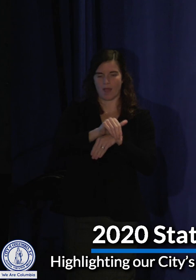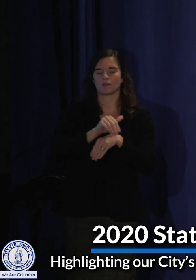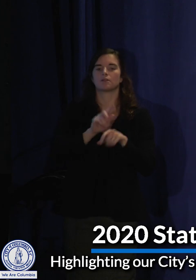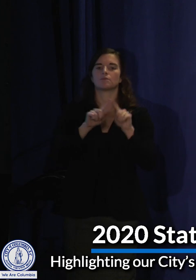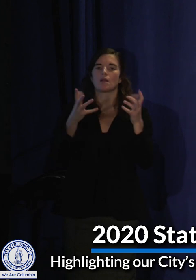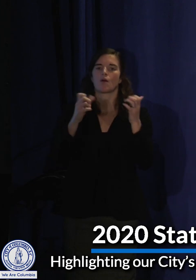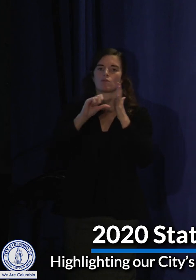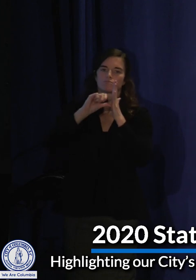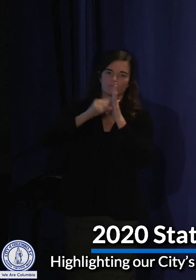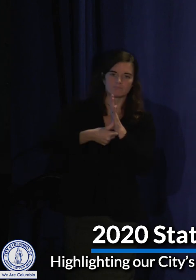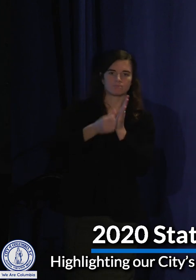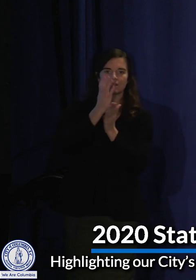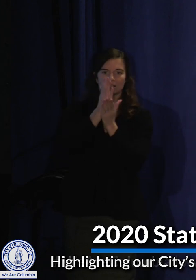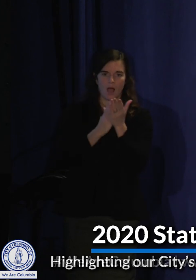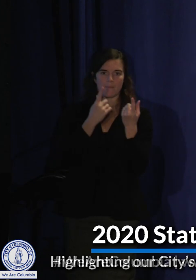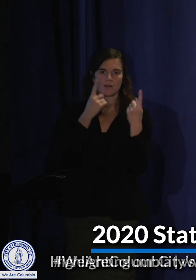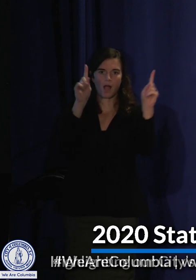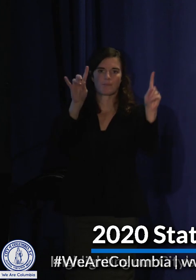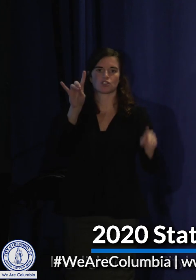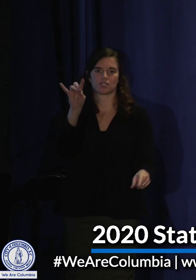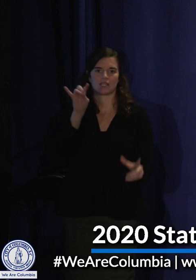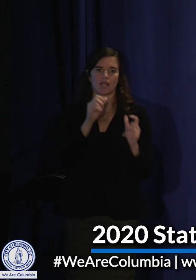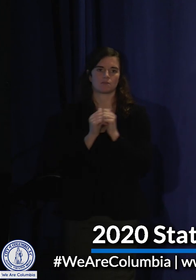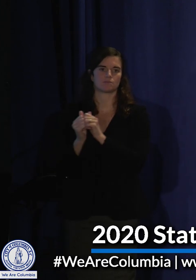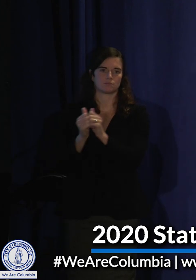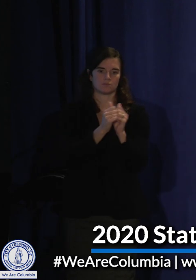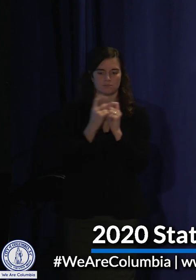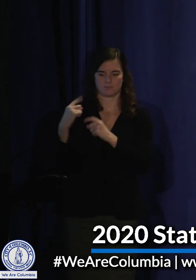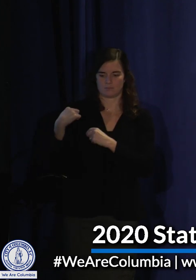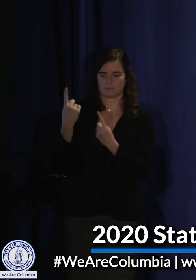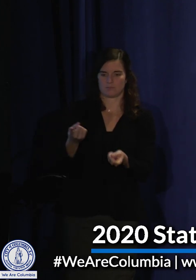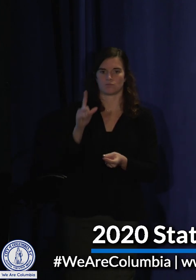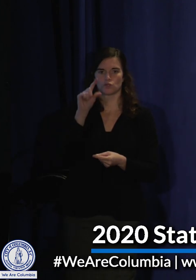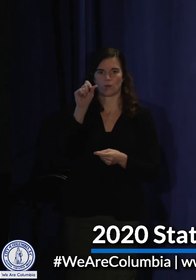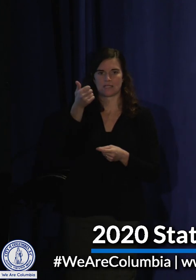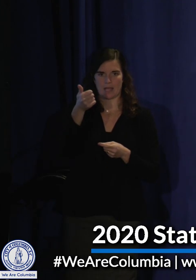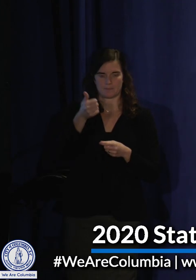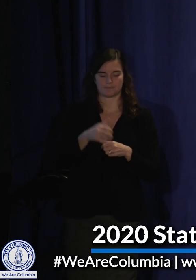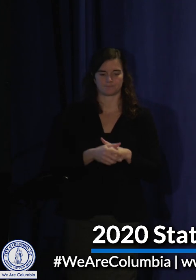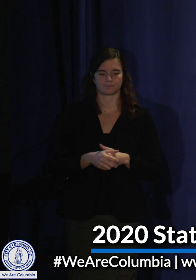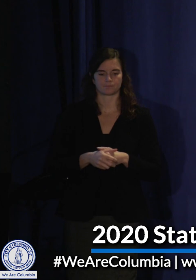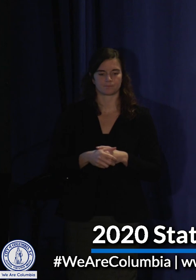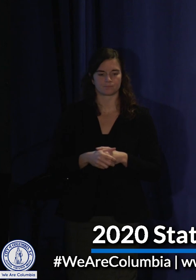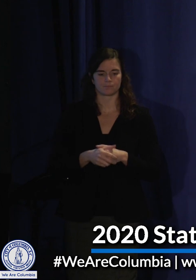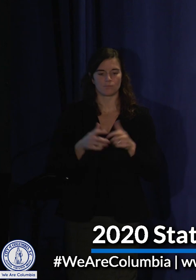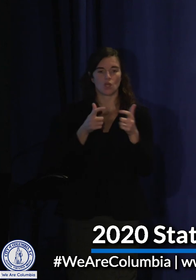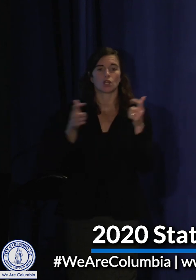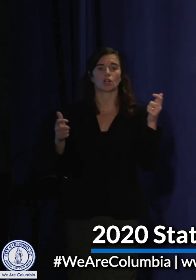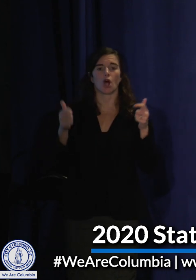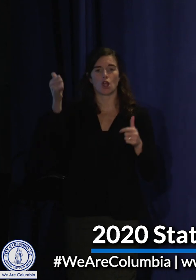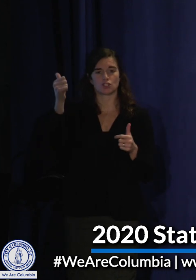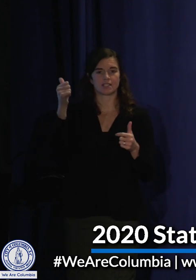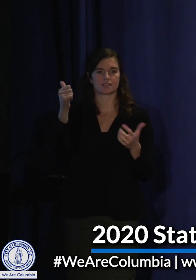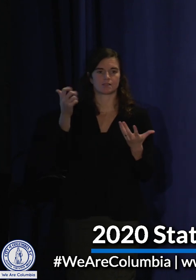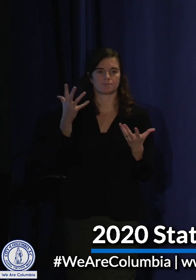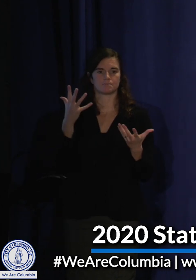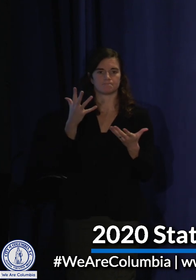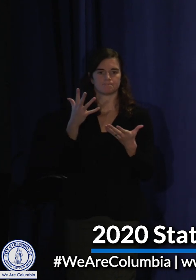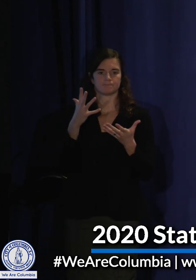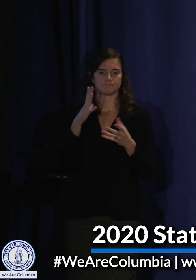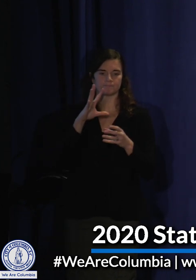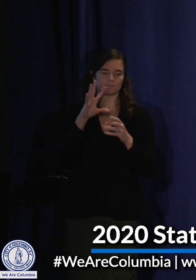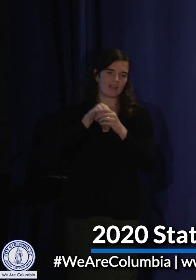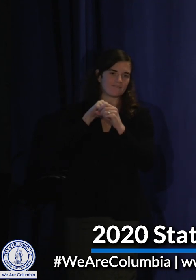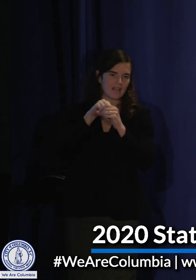highlight some of the accomplishments that we've made together since 2010. We have made the largest investment in public safety